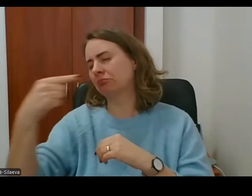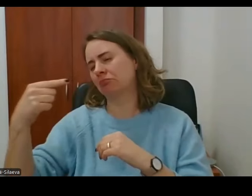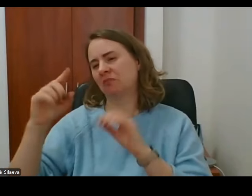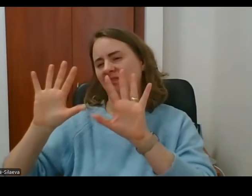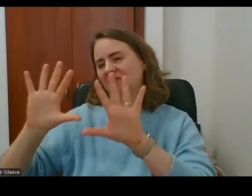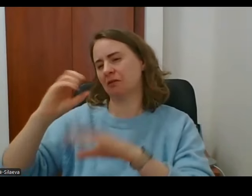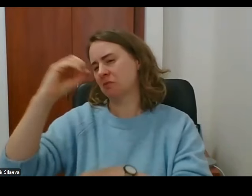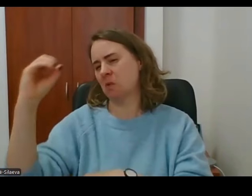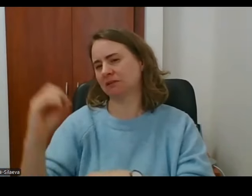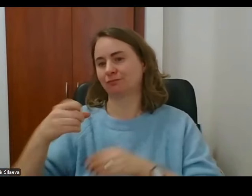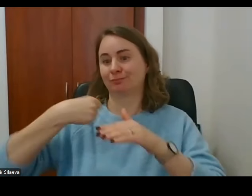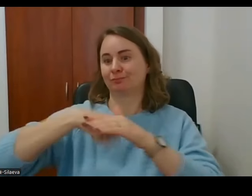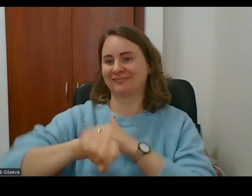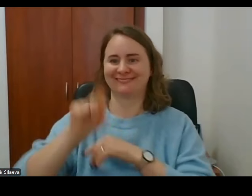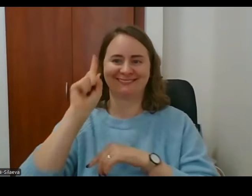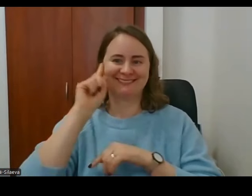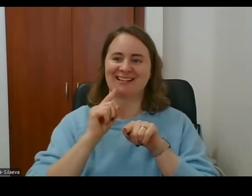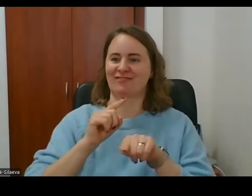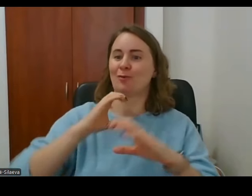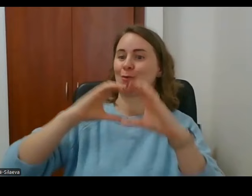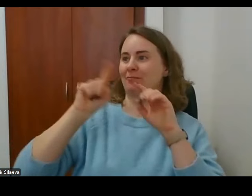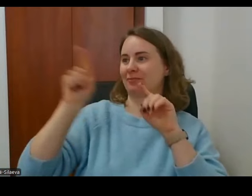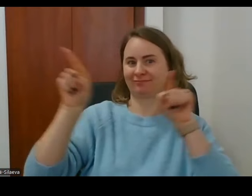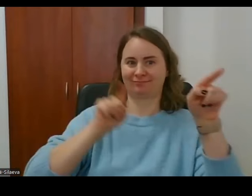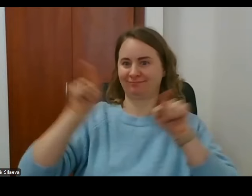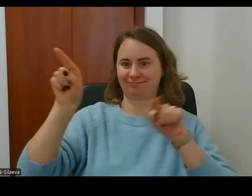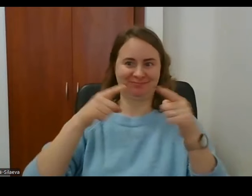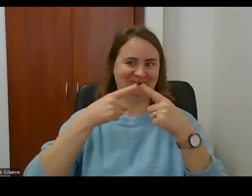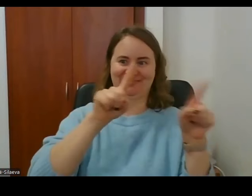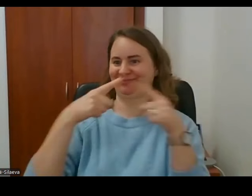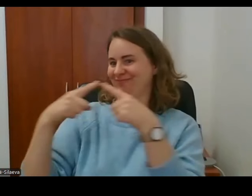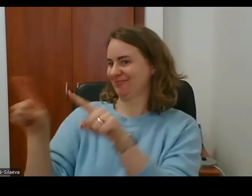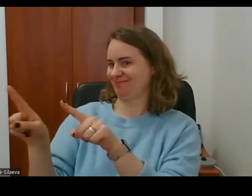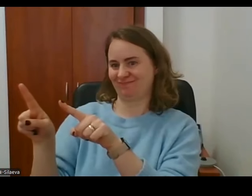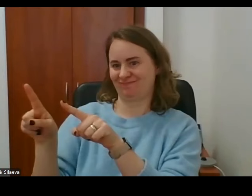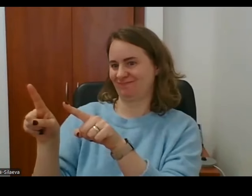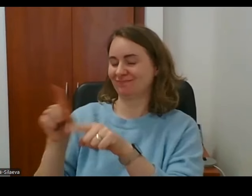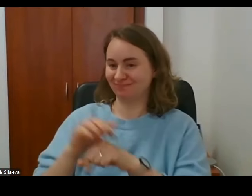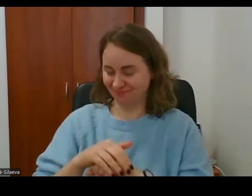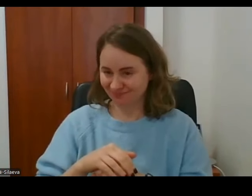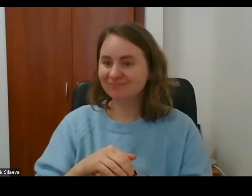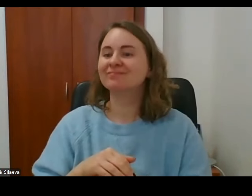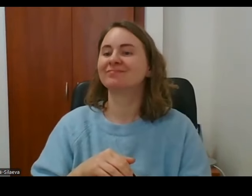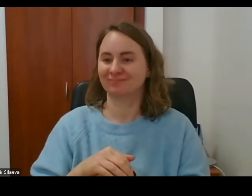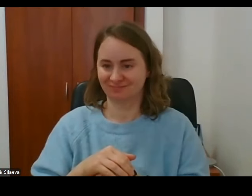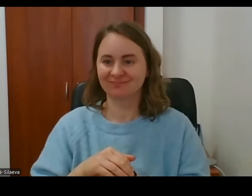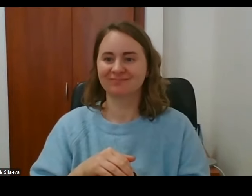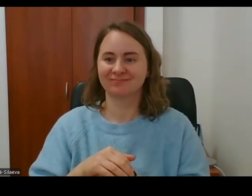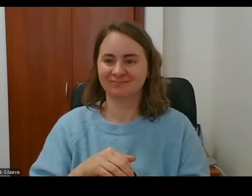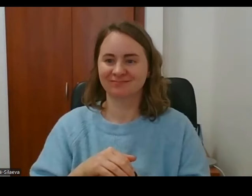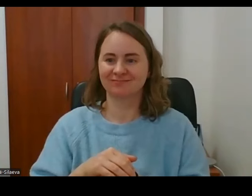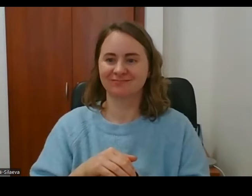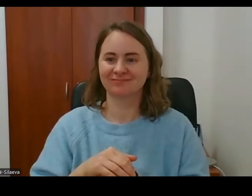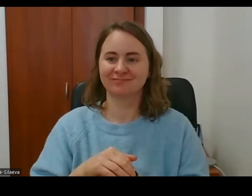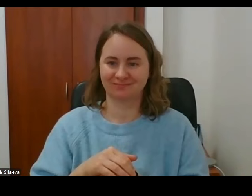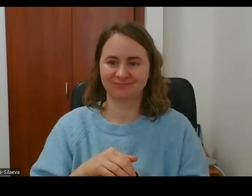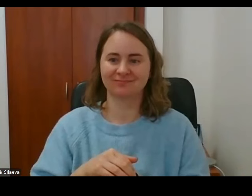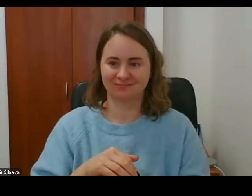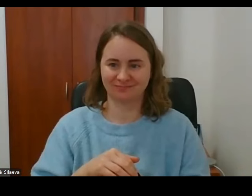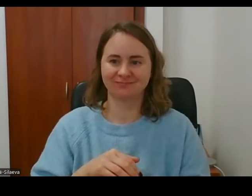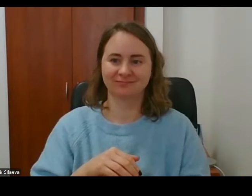for example, only from 5 to 10% of deaf children are born in deaf families. And these two